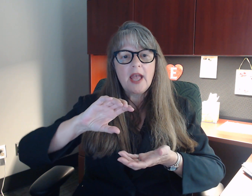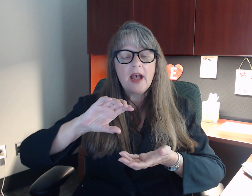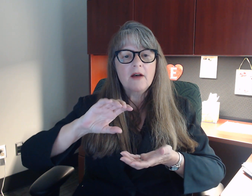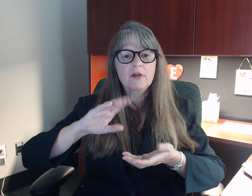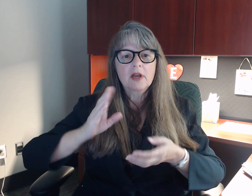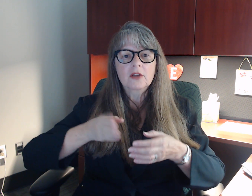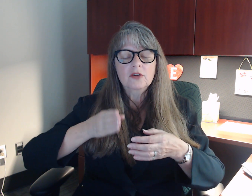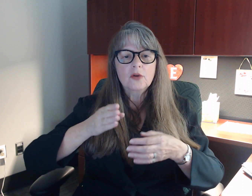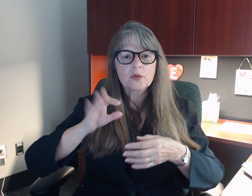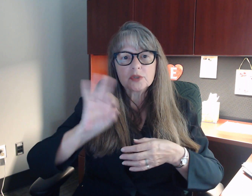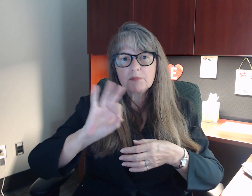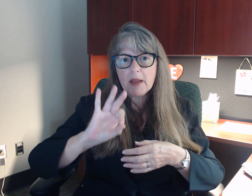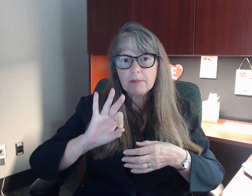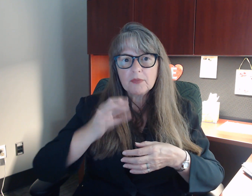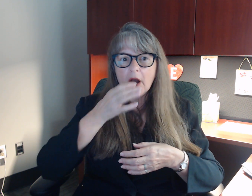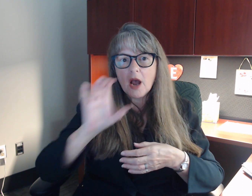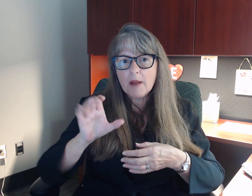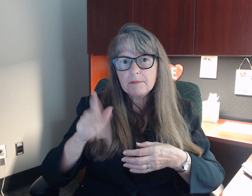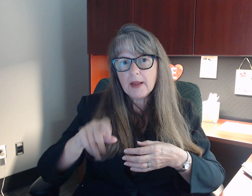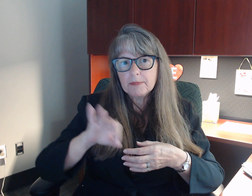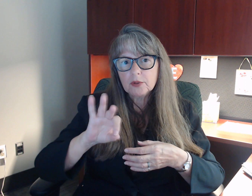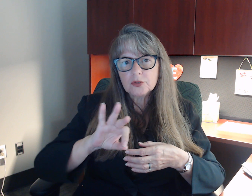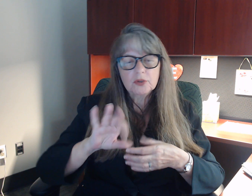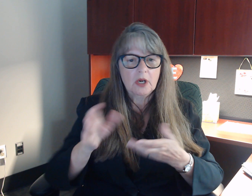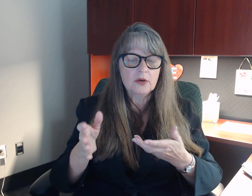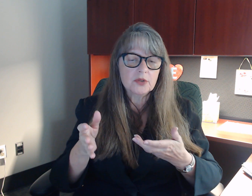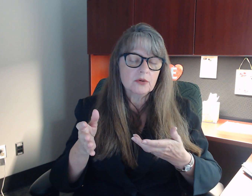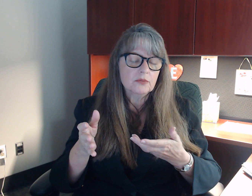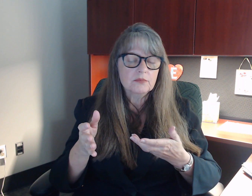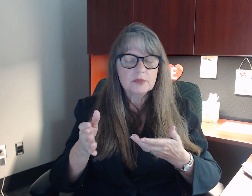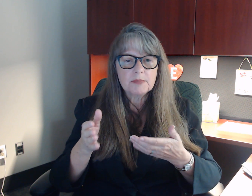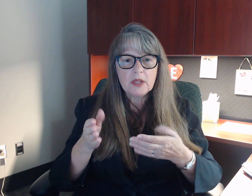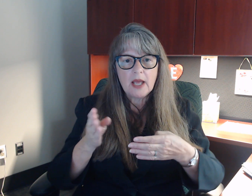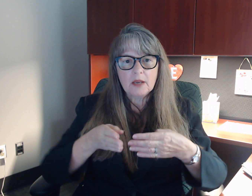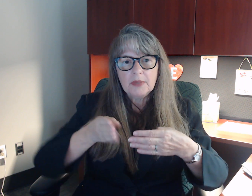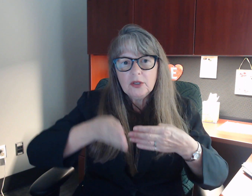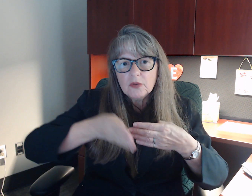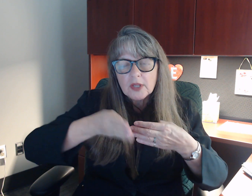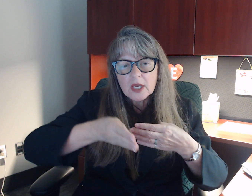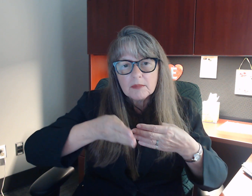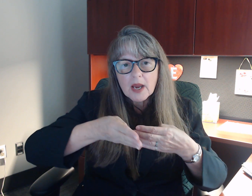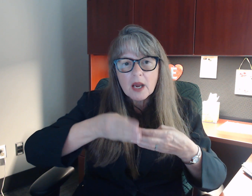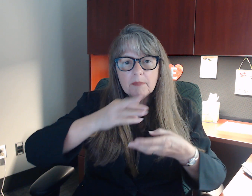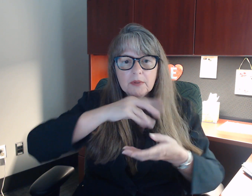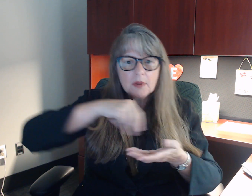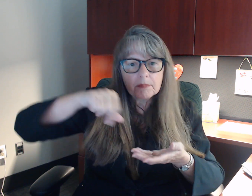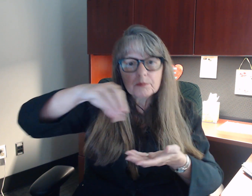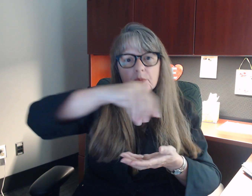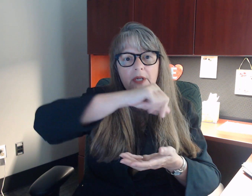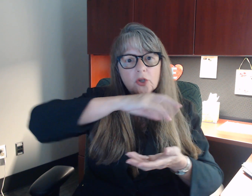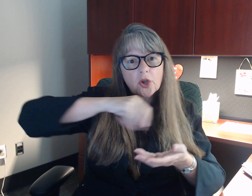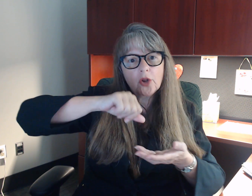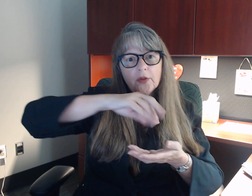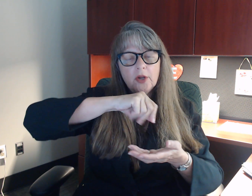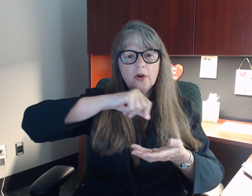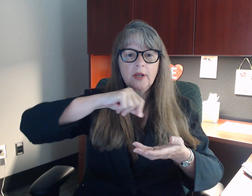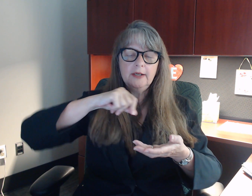have, those the hot peppers. You can also spell jalapeno, and they cut them up and they sprinkle it all in there,